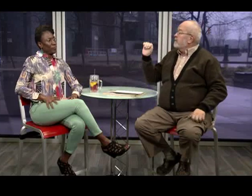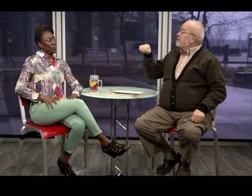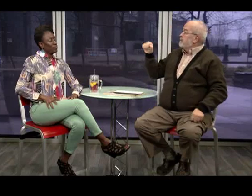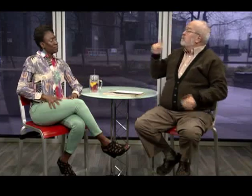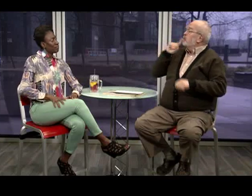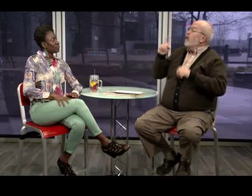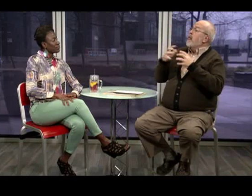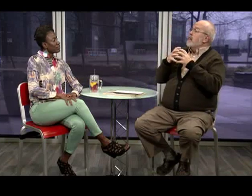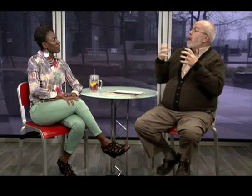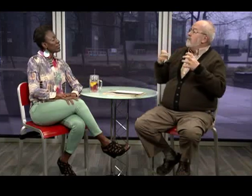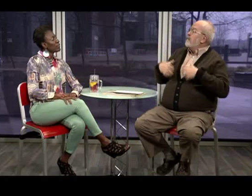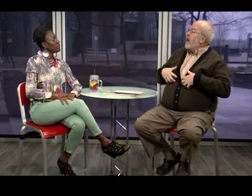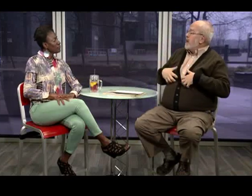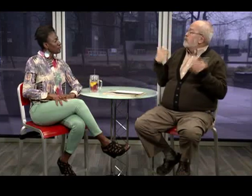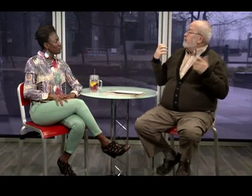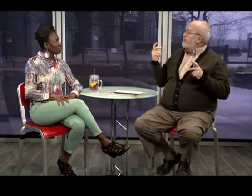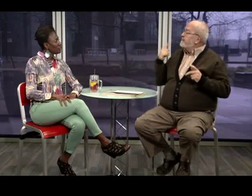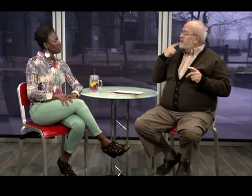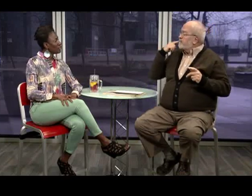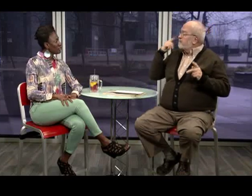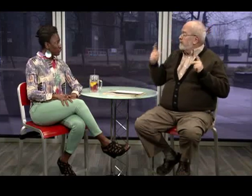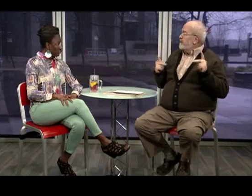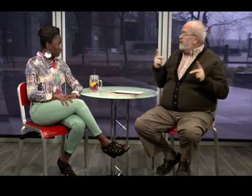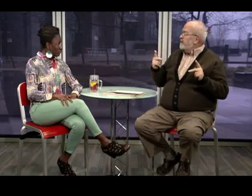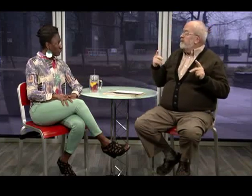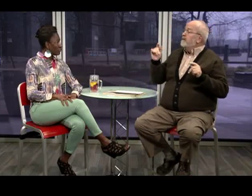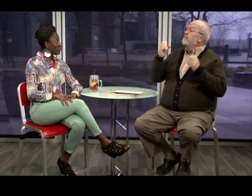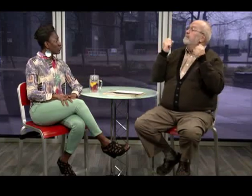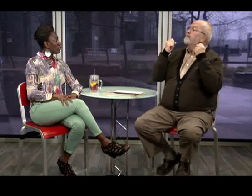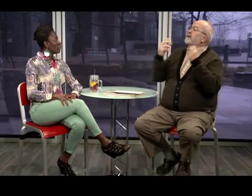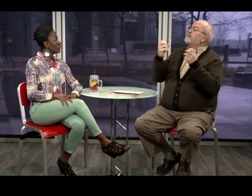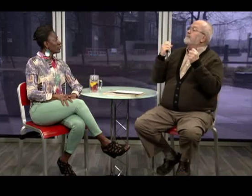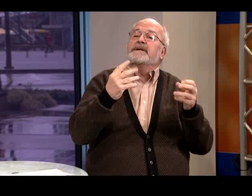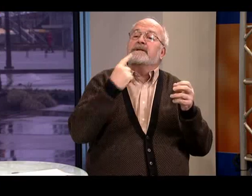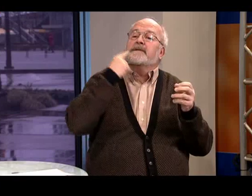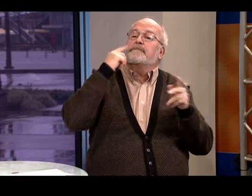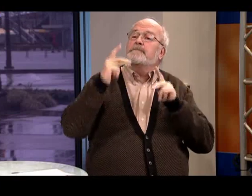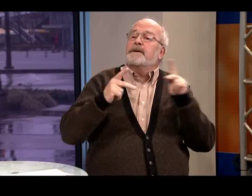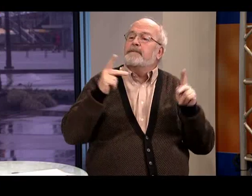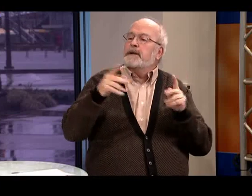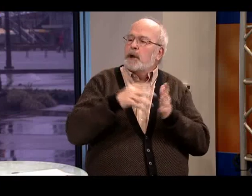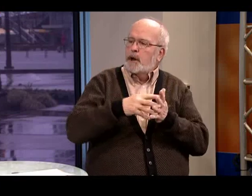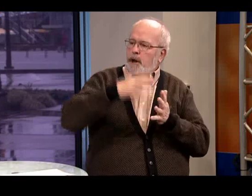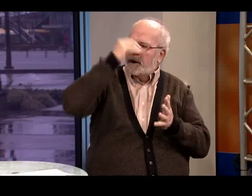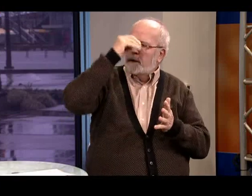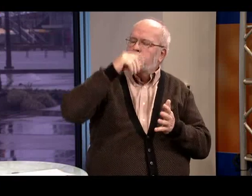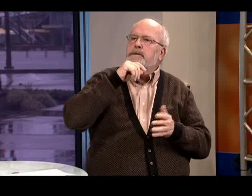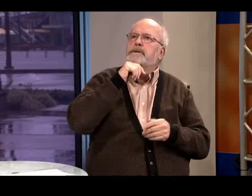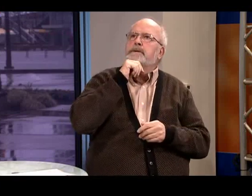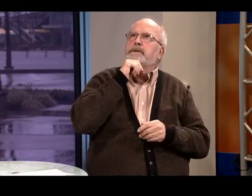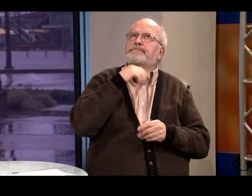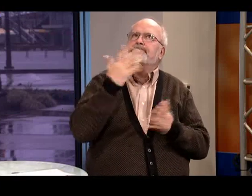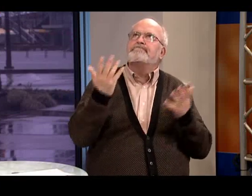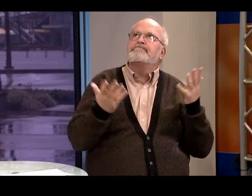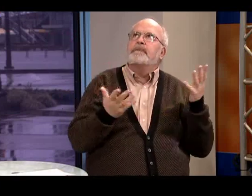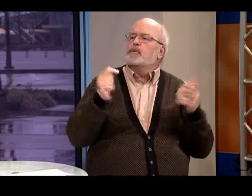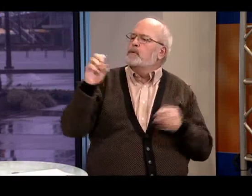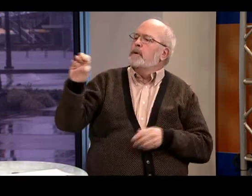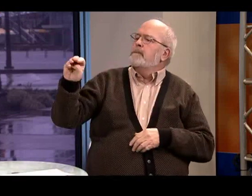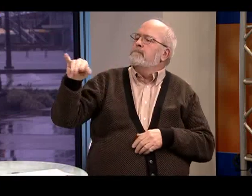for a short term, but for the long term. Yeah. There is a lot of anger out there among deaf people. They